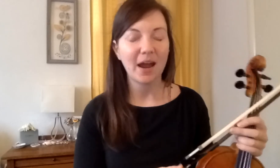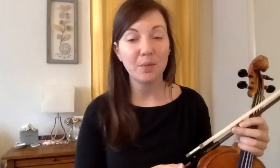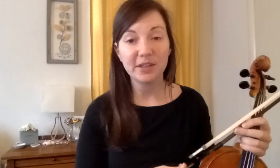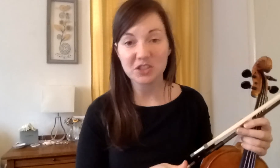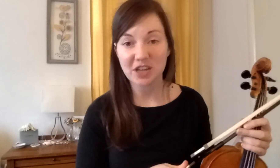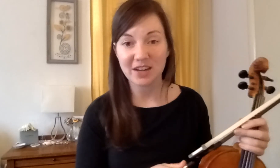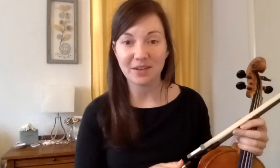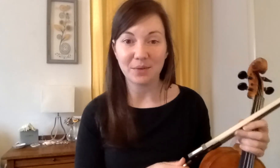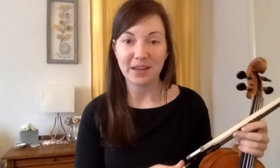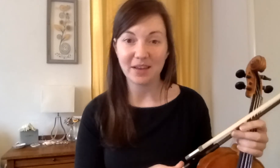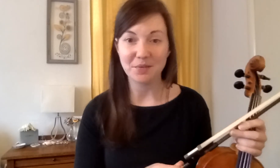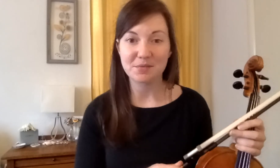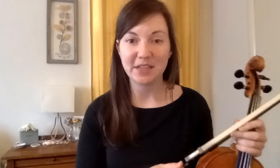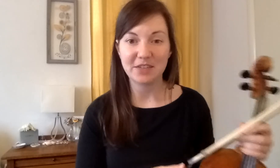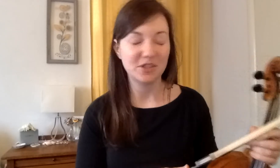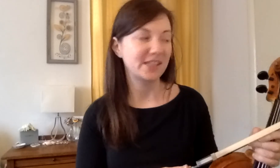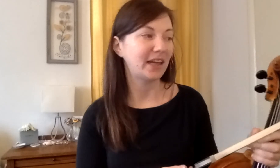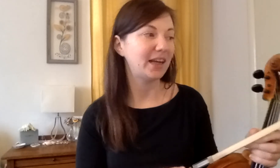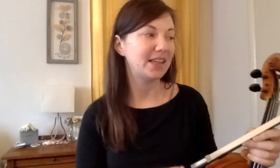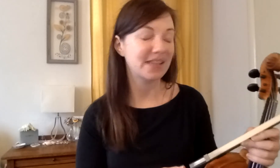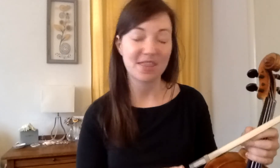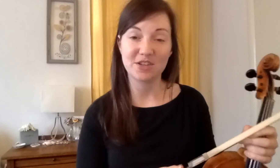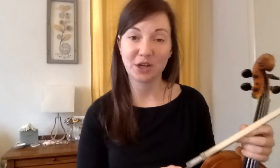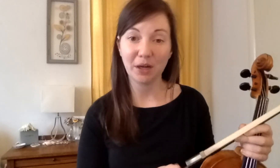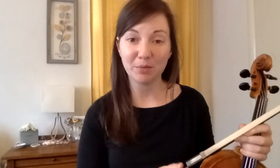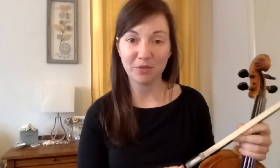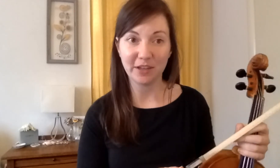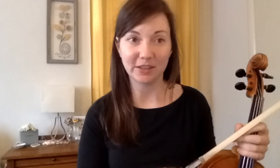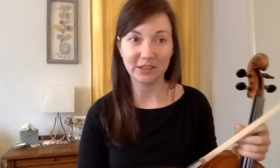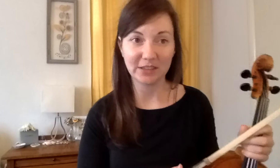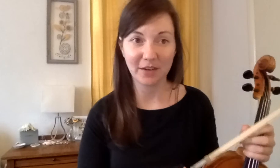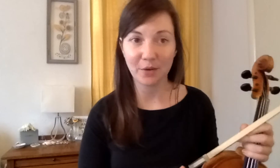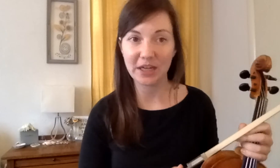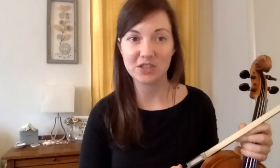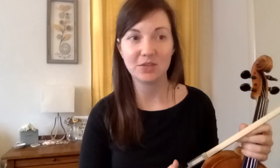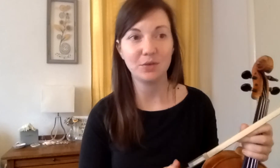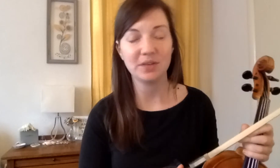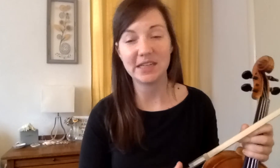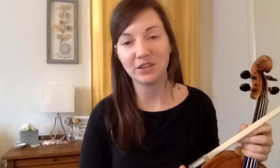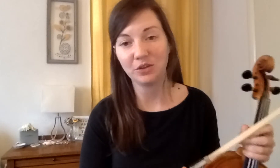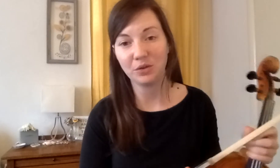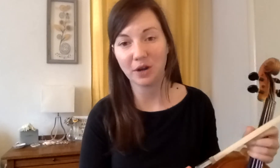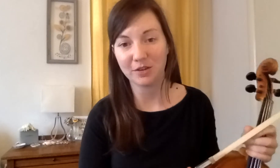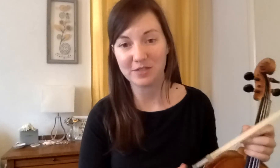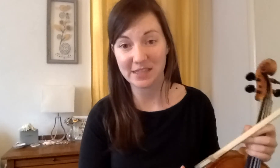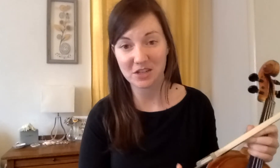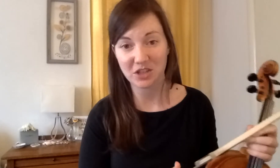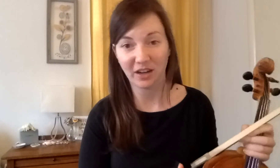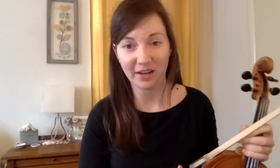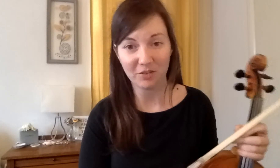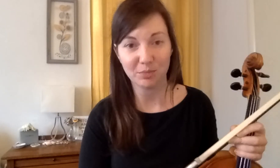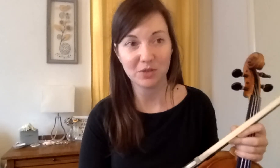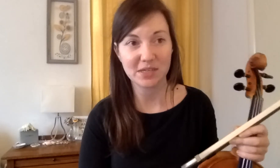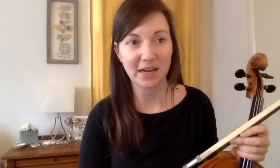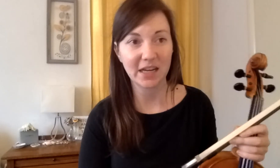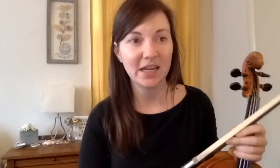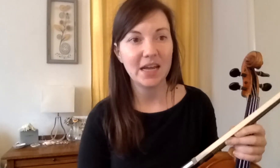will share, though, what I thought was really interesting is that the term fiddle, according to the New Grove Dictionary of Music, is